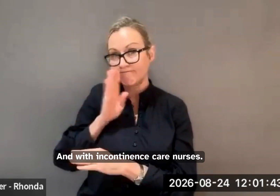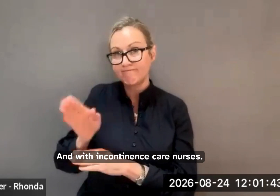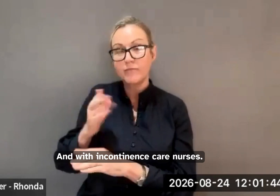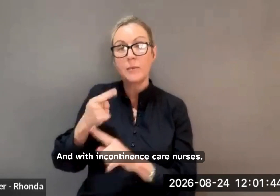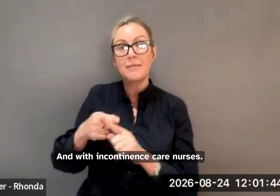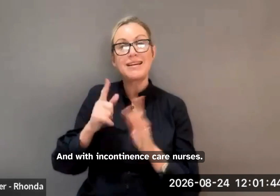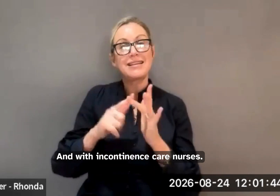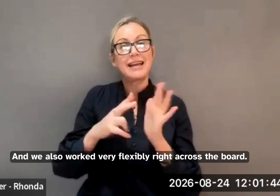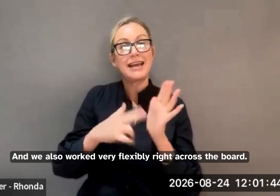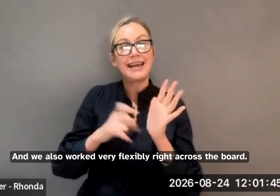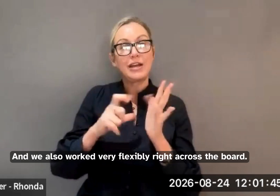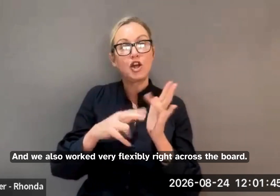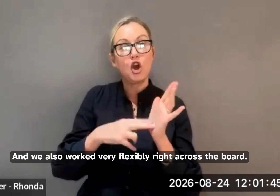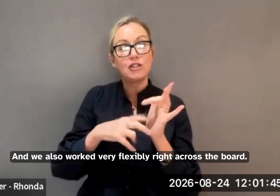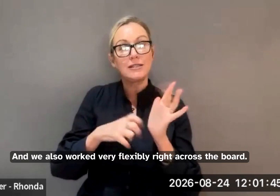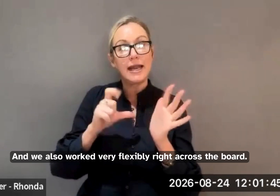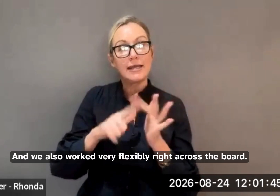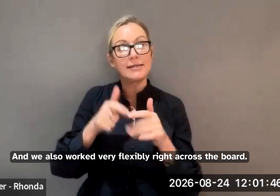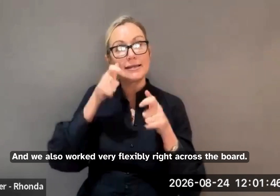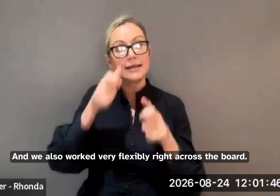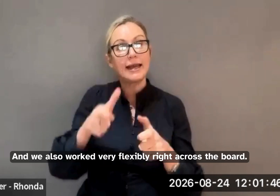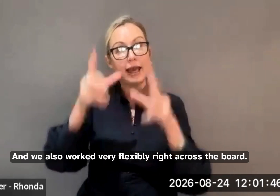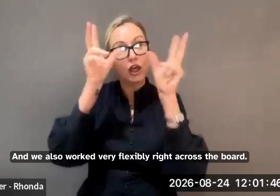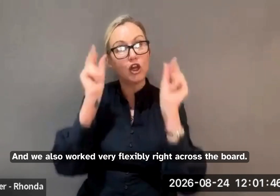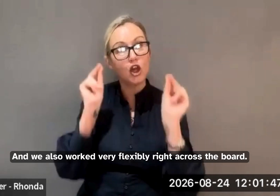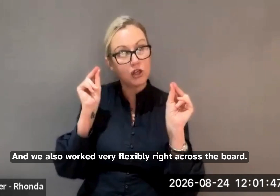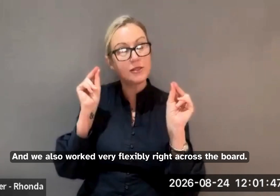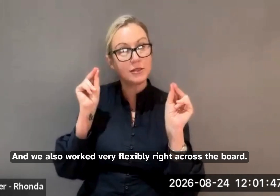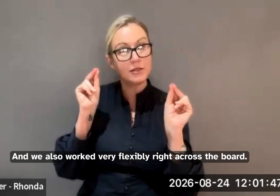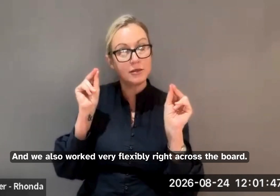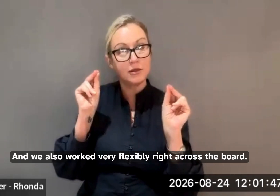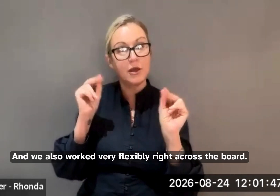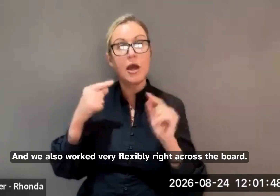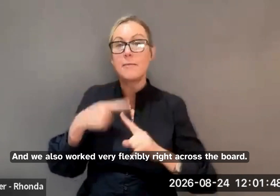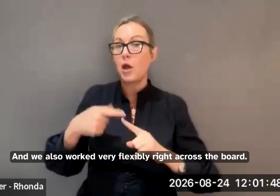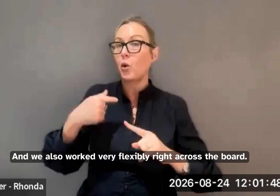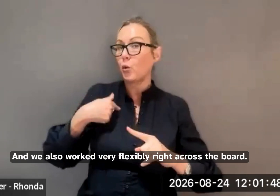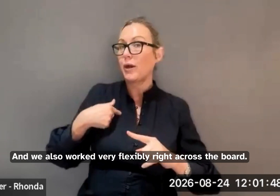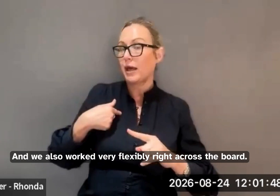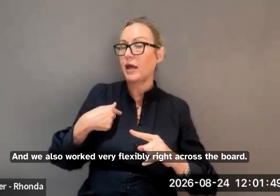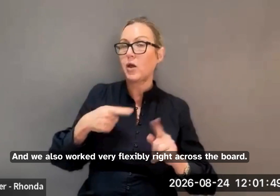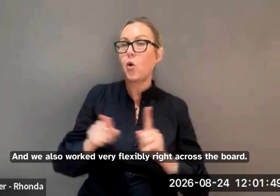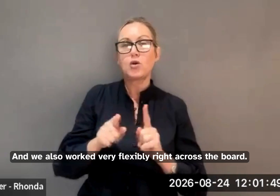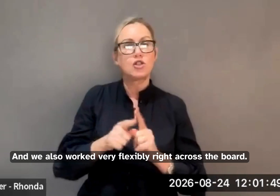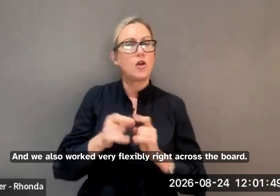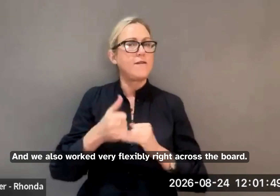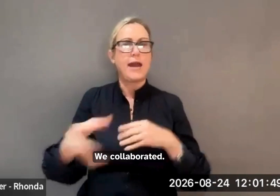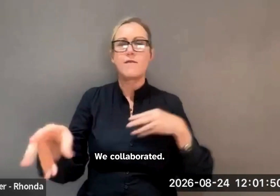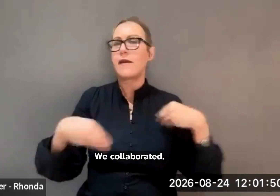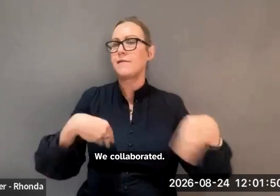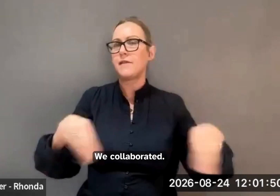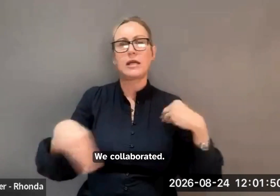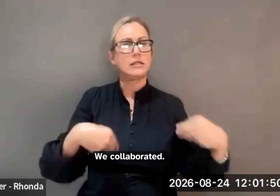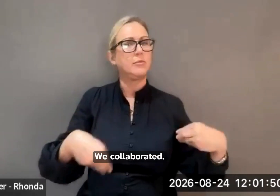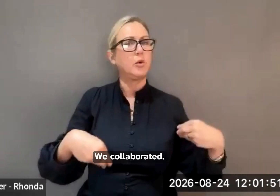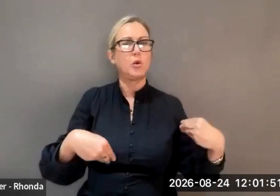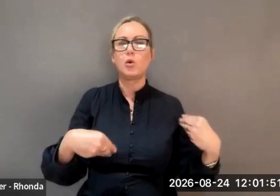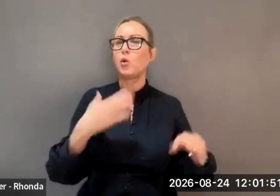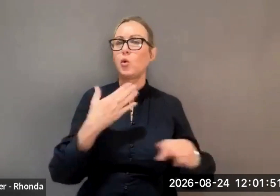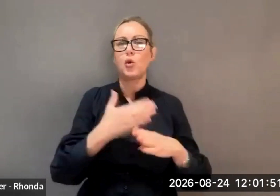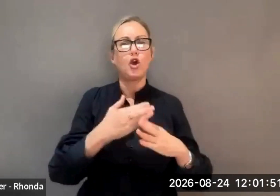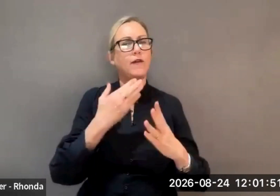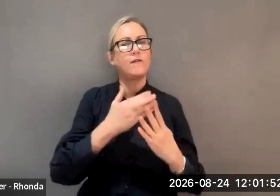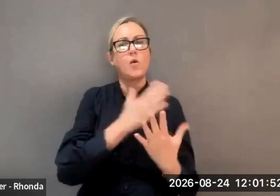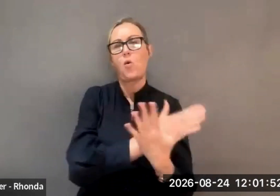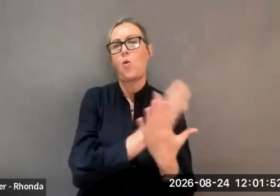incontinence care nurses, and we also worked very flexibly right across the board. We